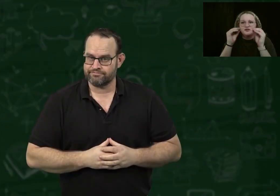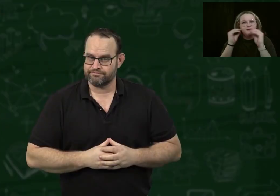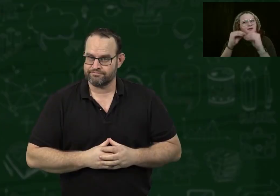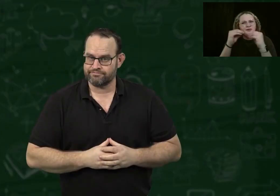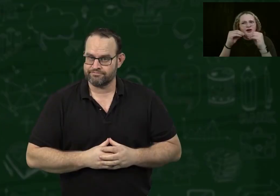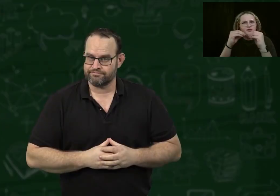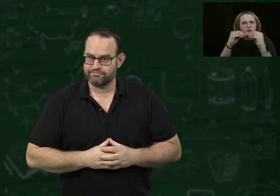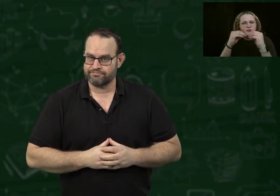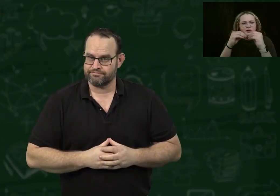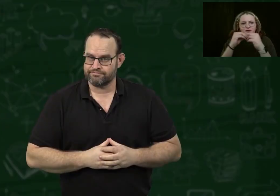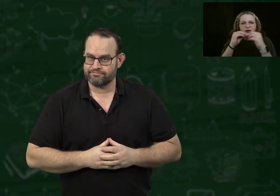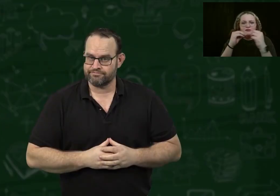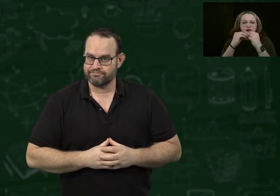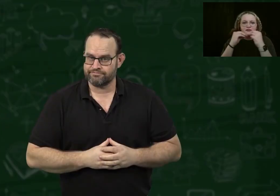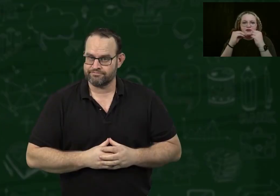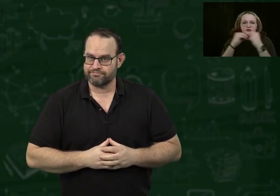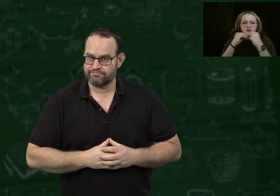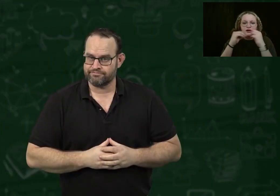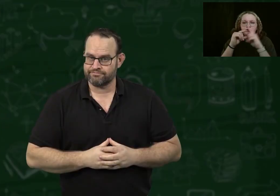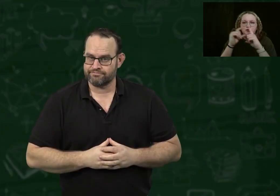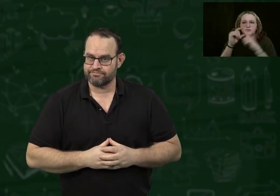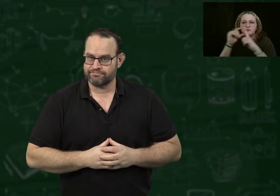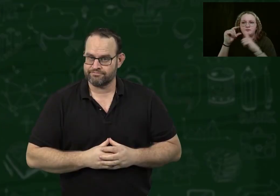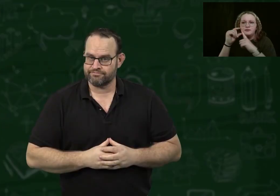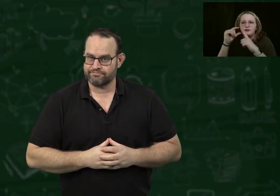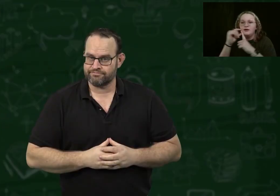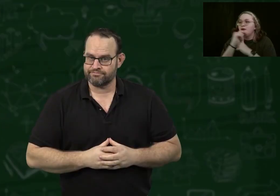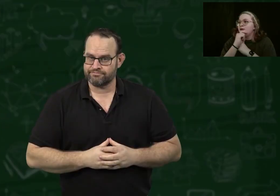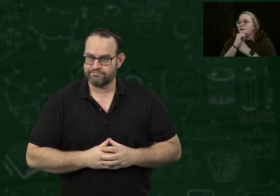guess just summarize what was being said rather than try to